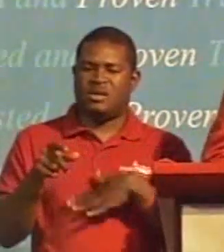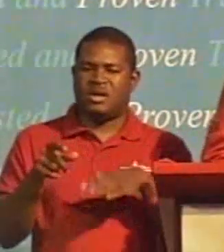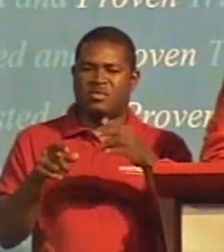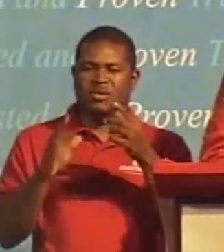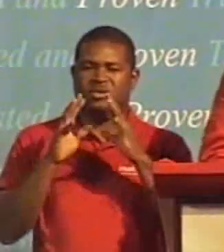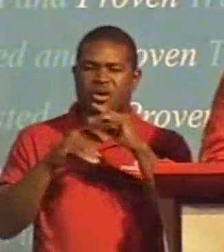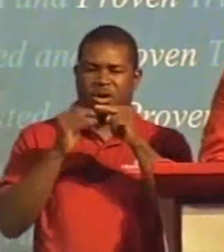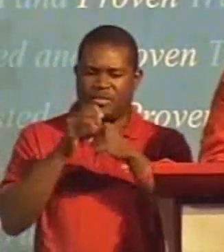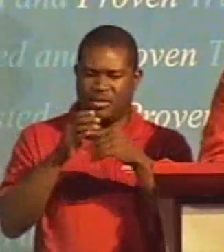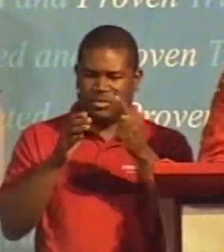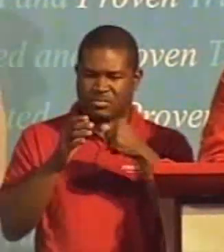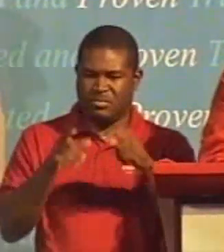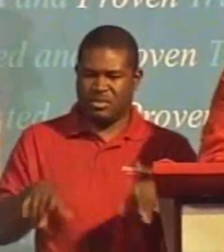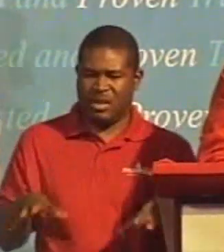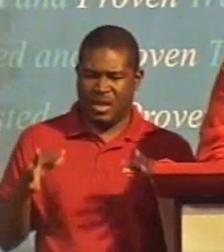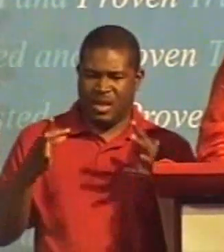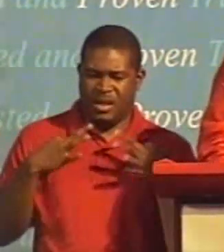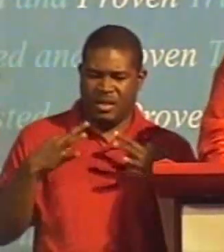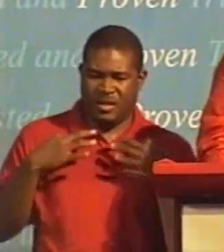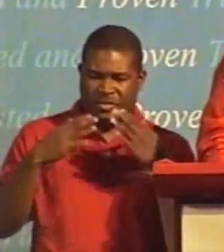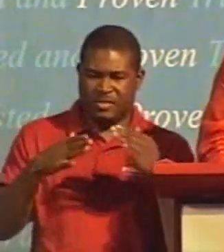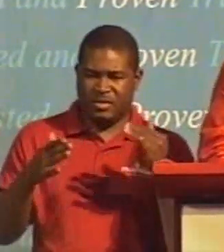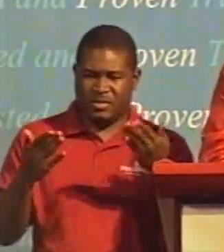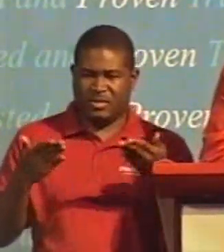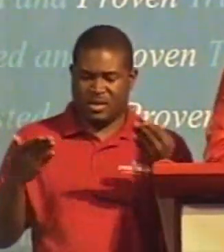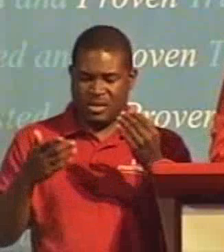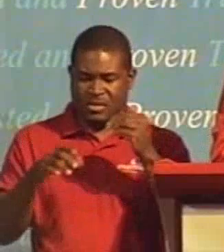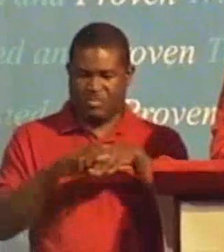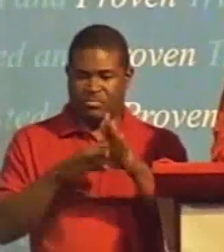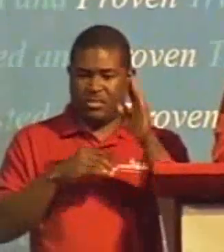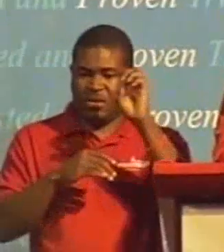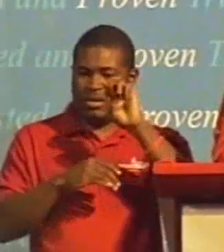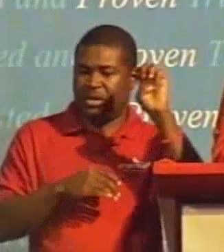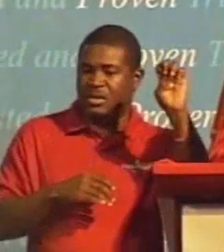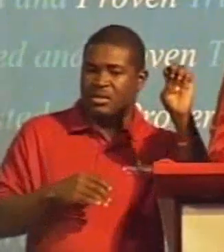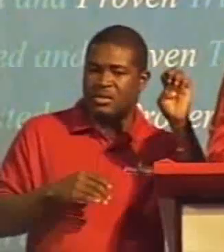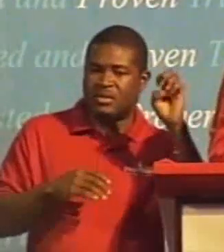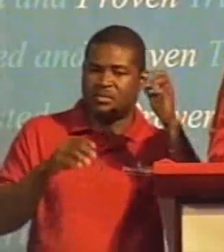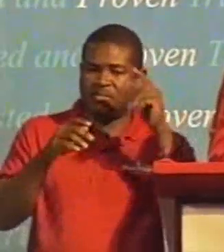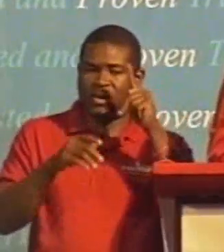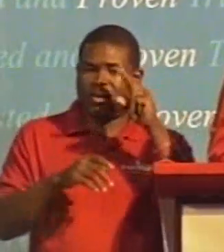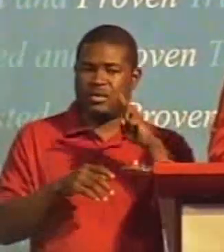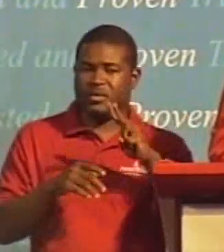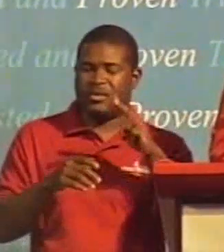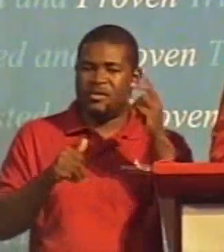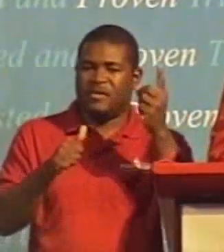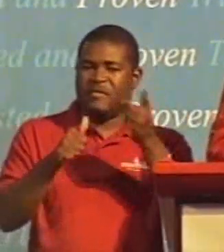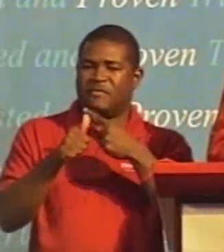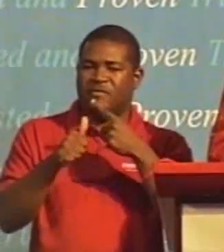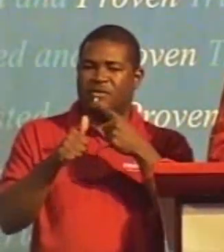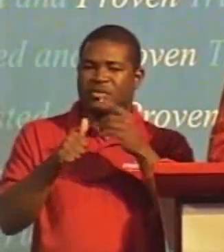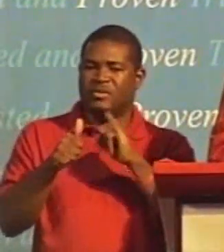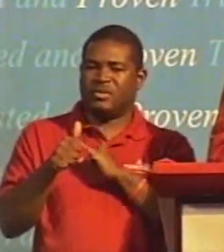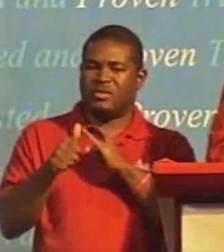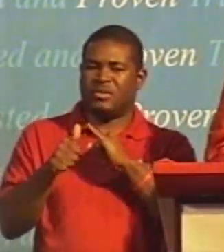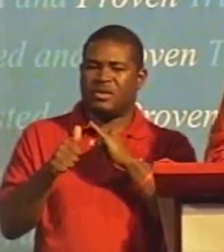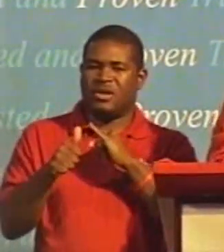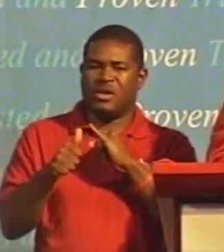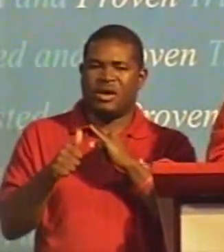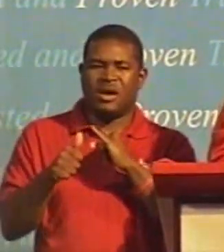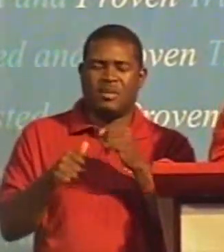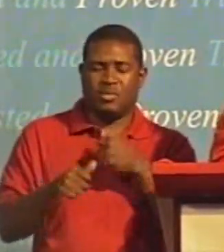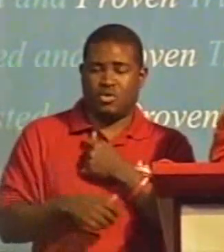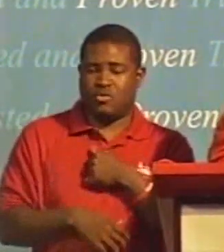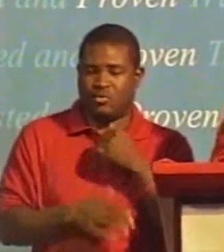important quality of life projects here in Eastern New Providence. First of all, I deeply regret it took us so